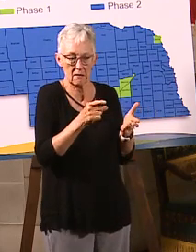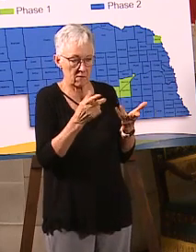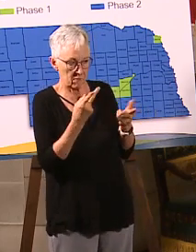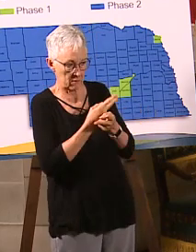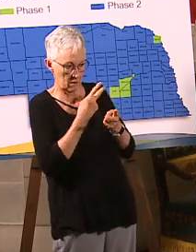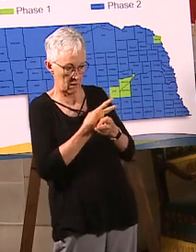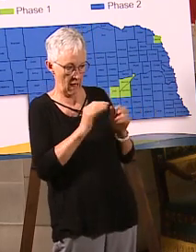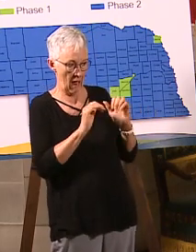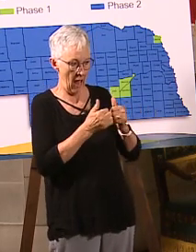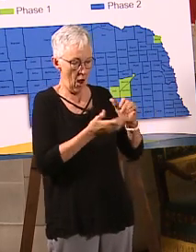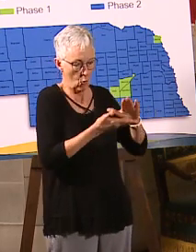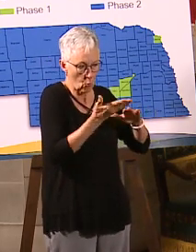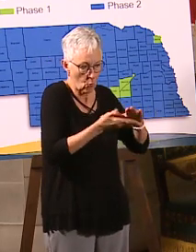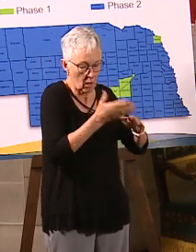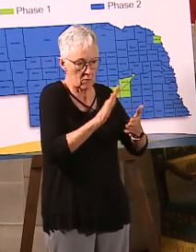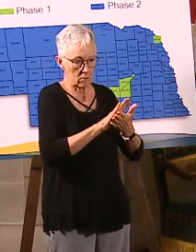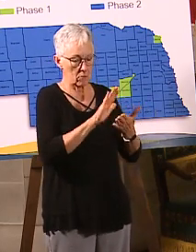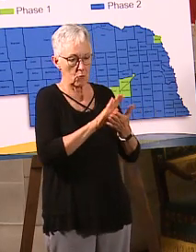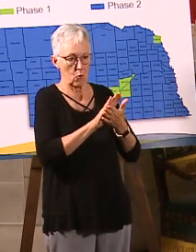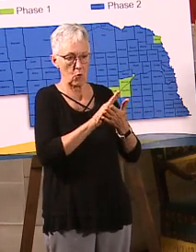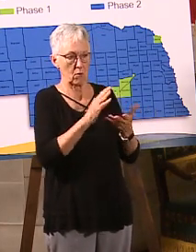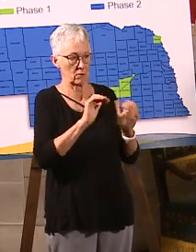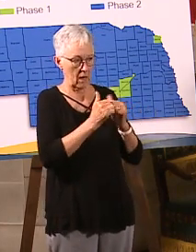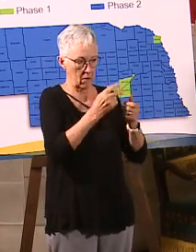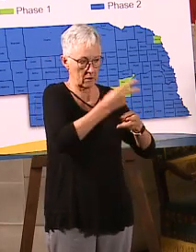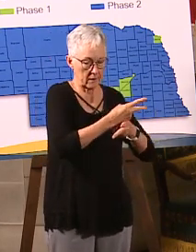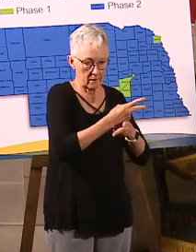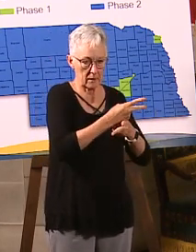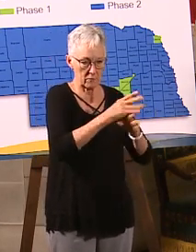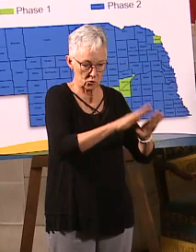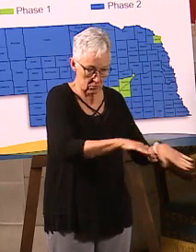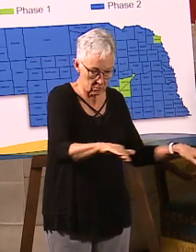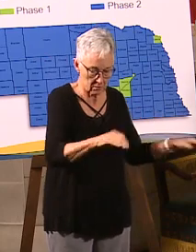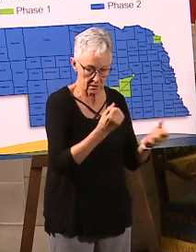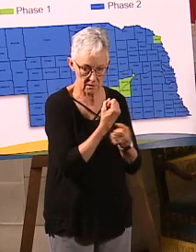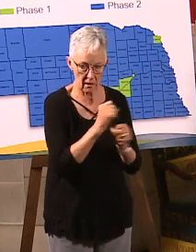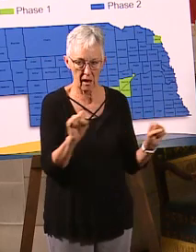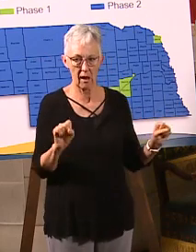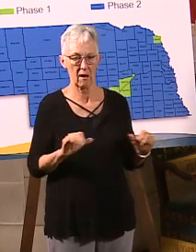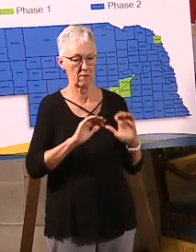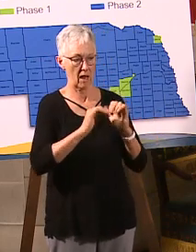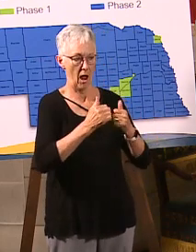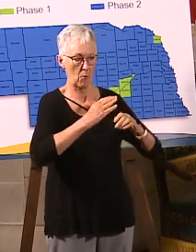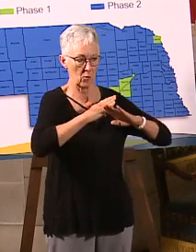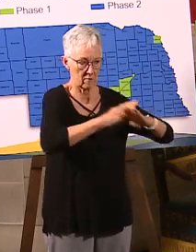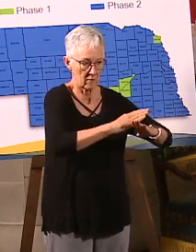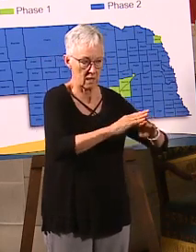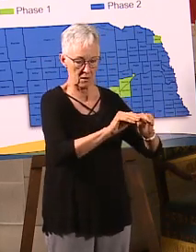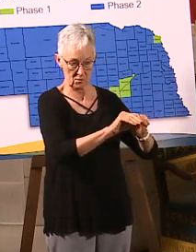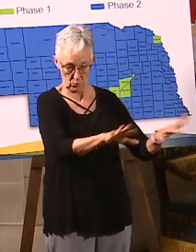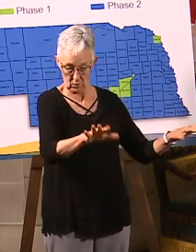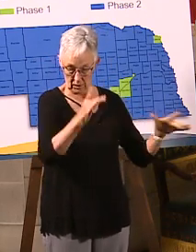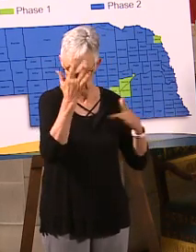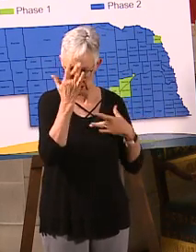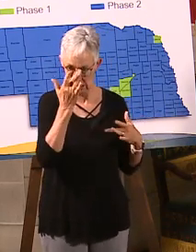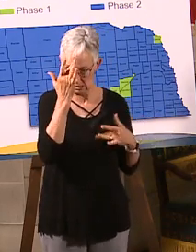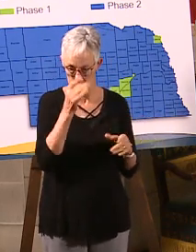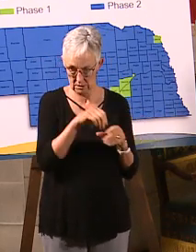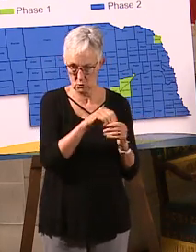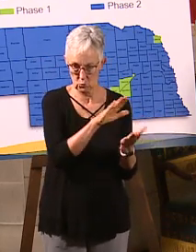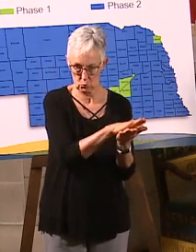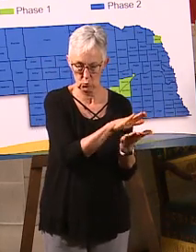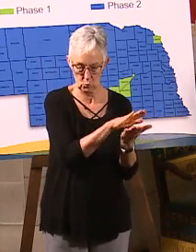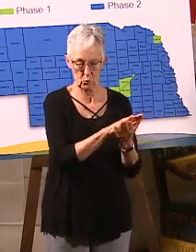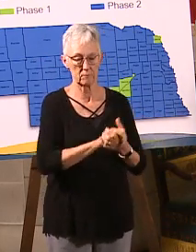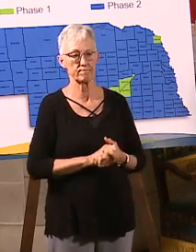going to keep our children safe and keep families safe and help slow the spread of the virus overall. But I am actually very excited. We've